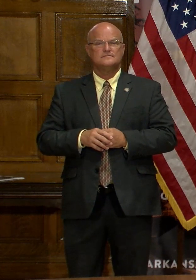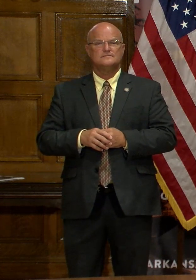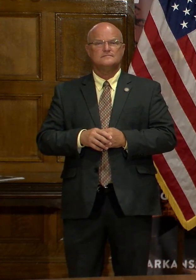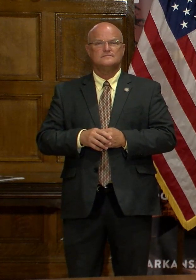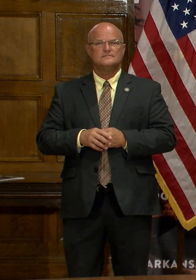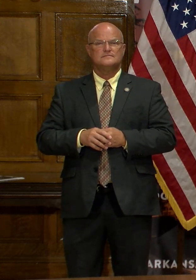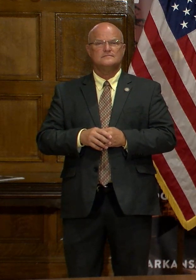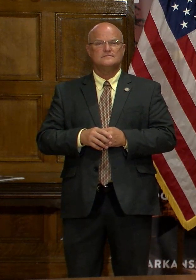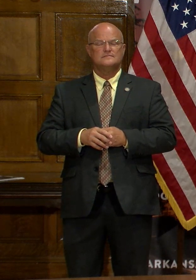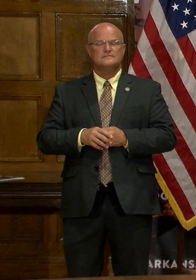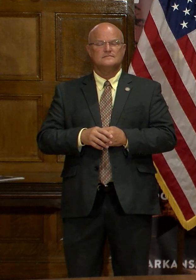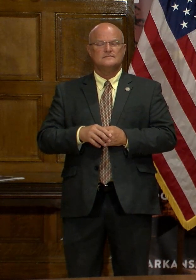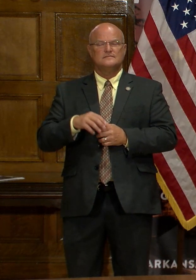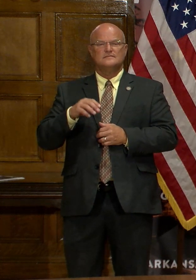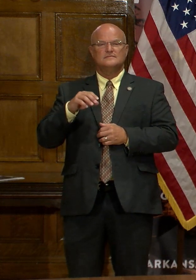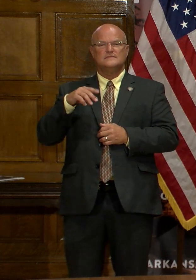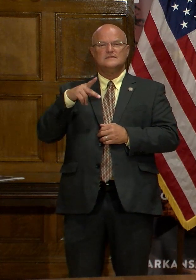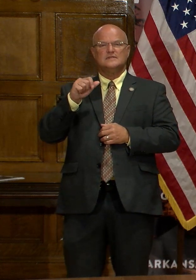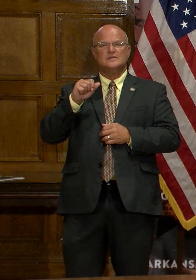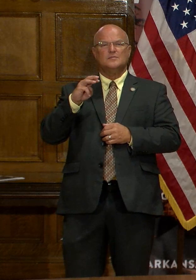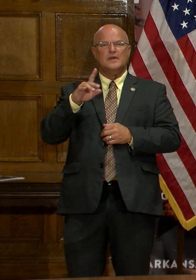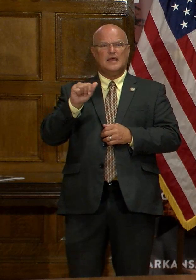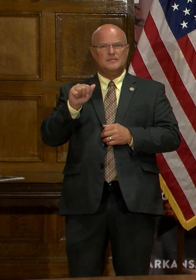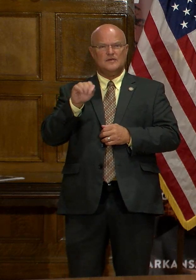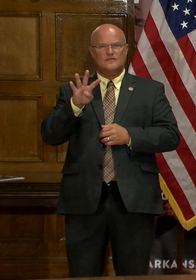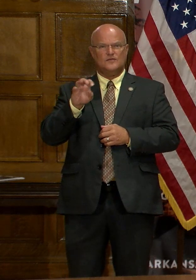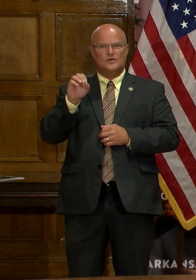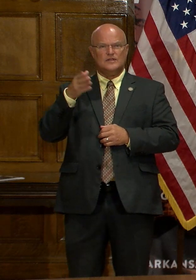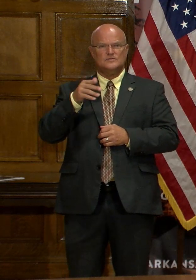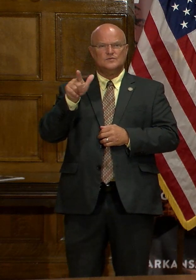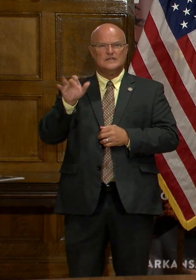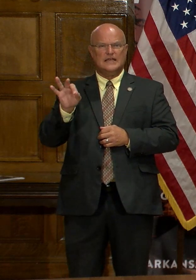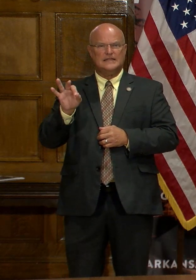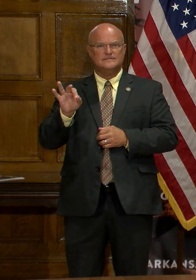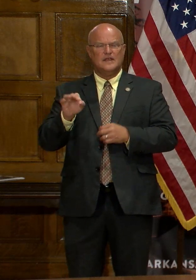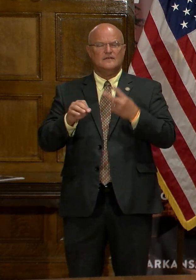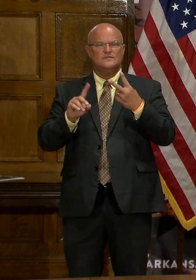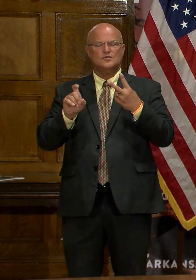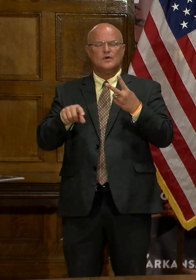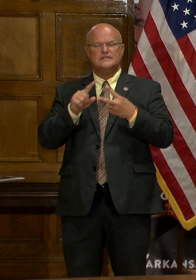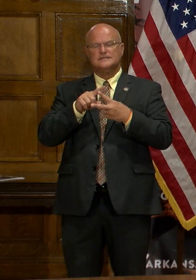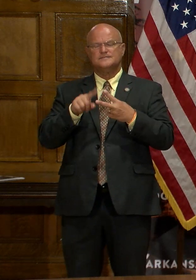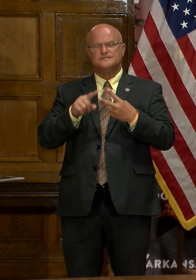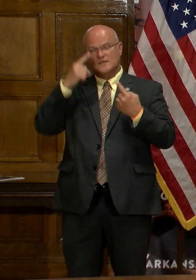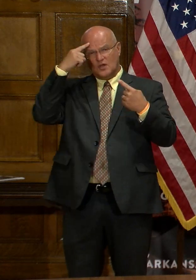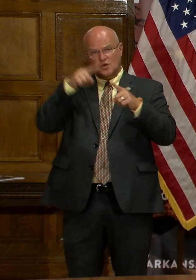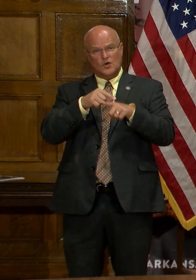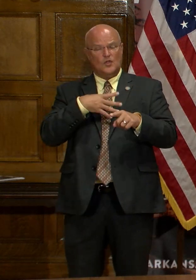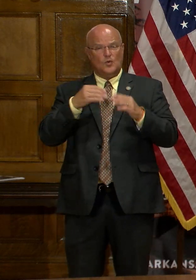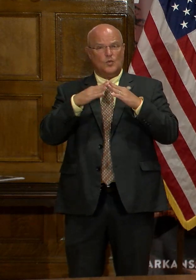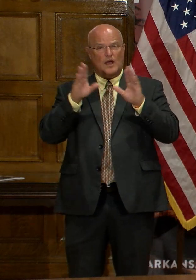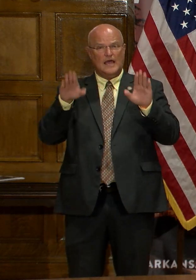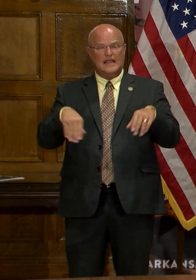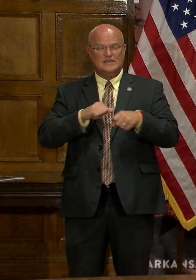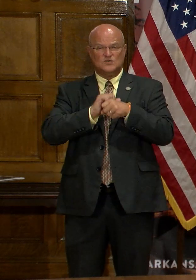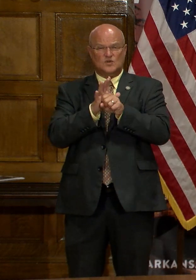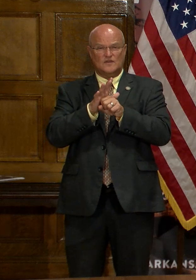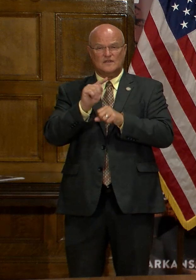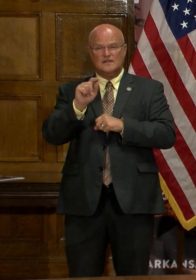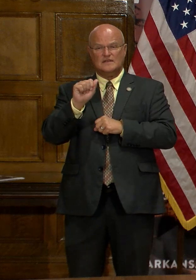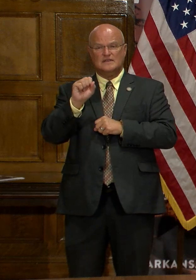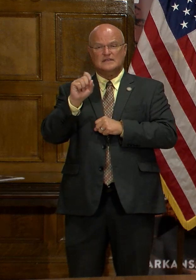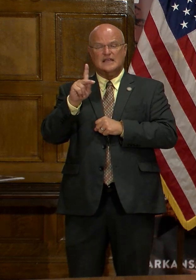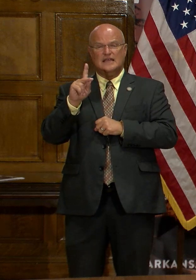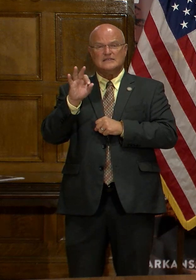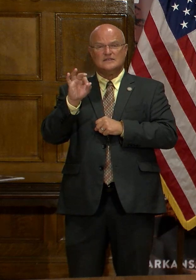Hey, Governor, it's Kendall with 4029 News. I have two questions for you. So according to the White House Coronavirus Task Force obtained